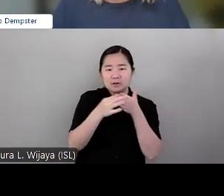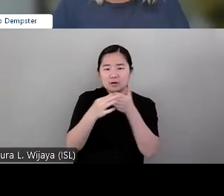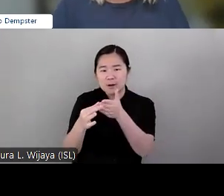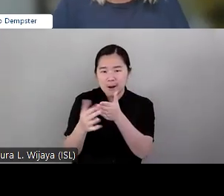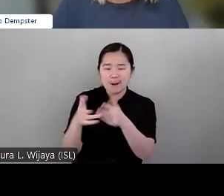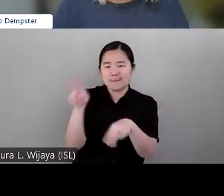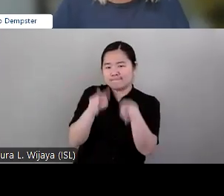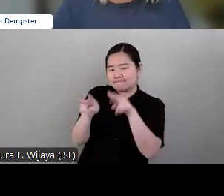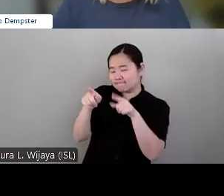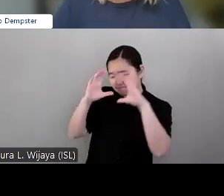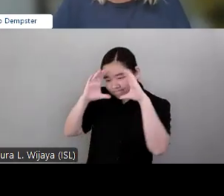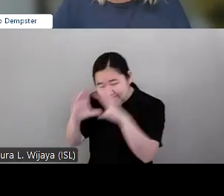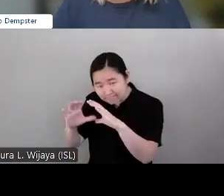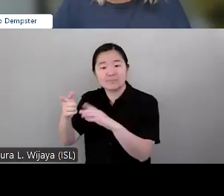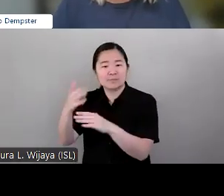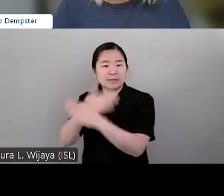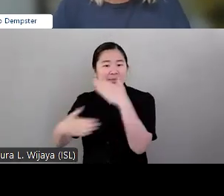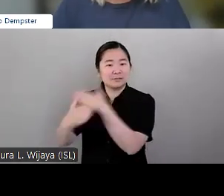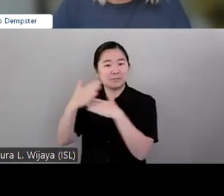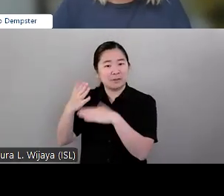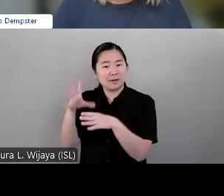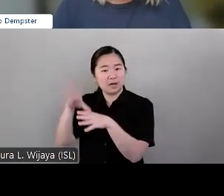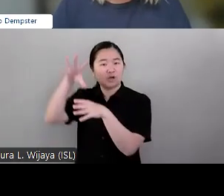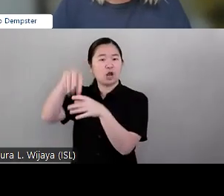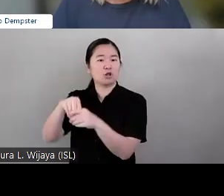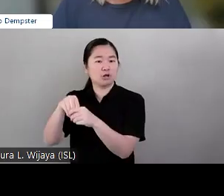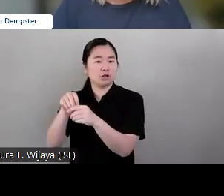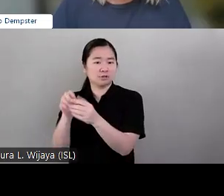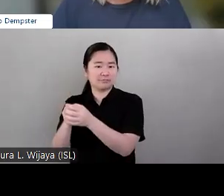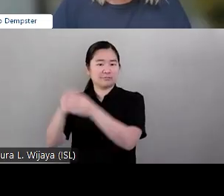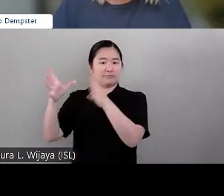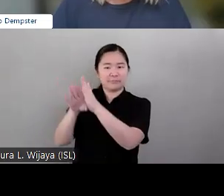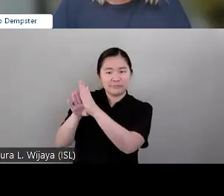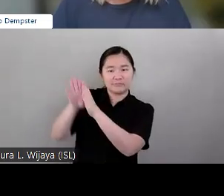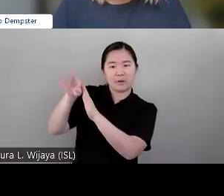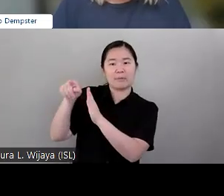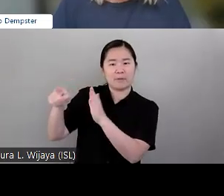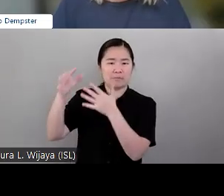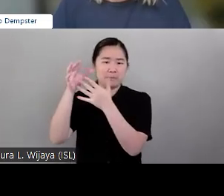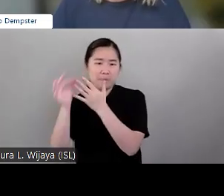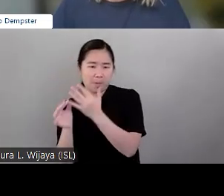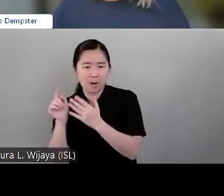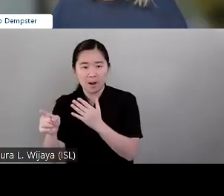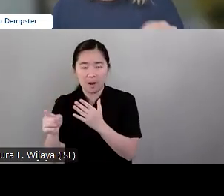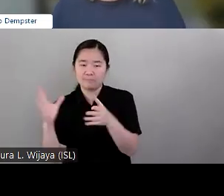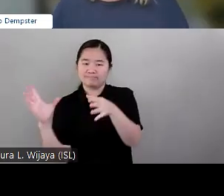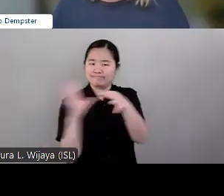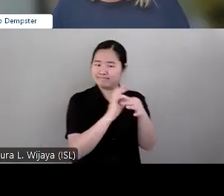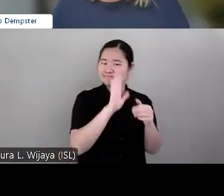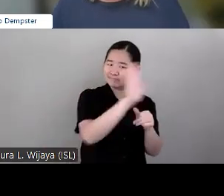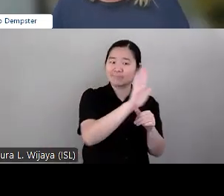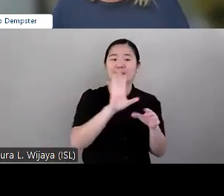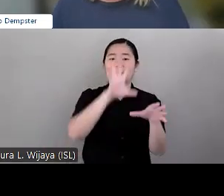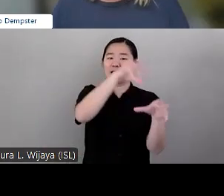in August 2018, which is almost, over 7 years now. And this session we're